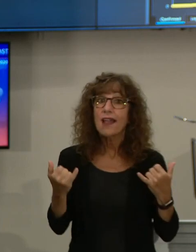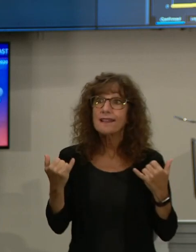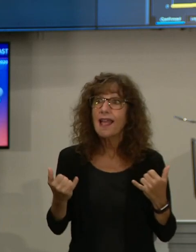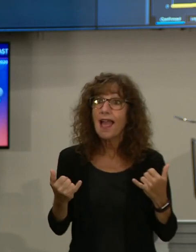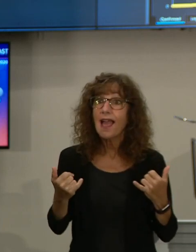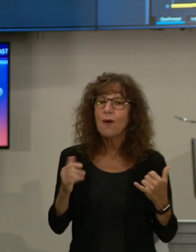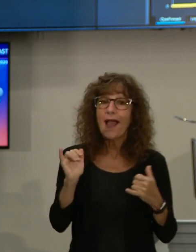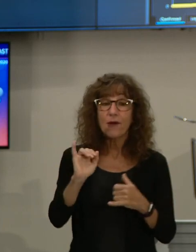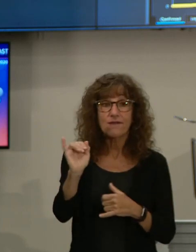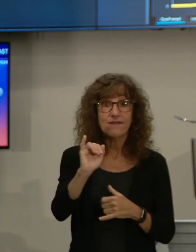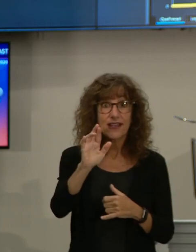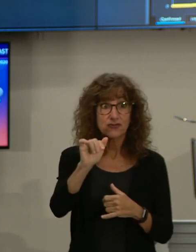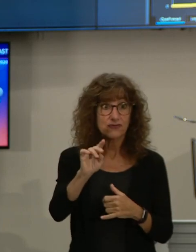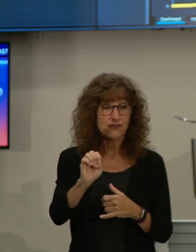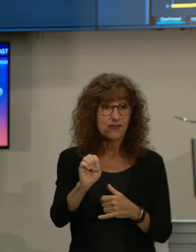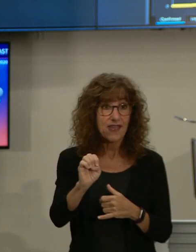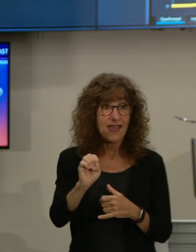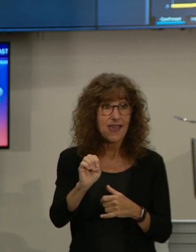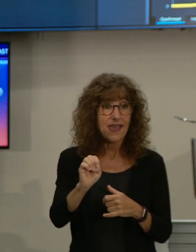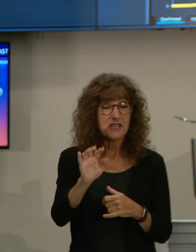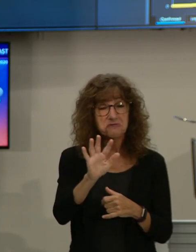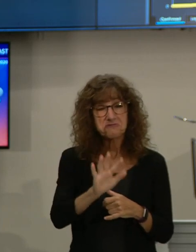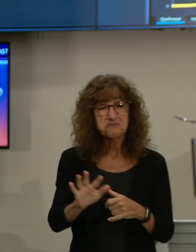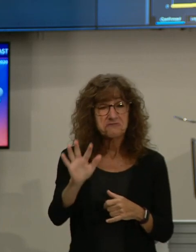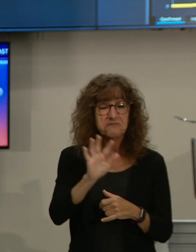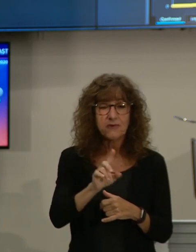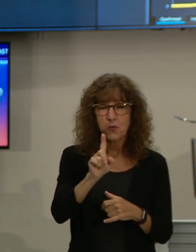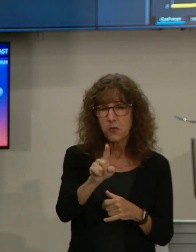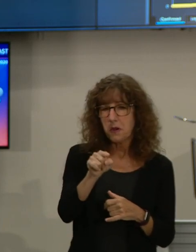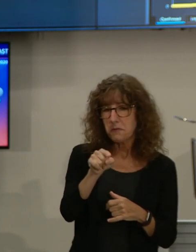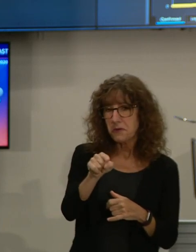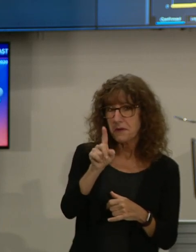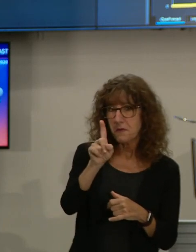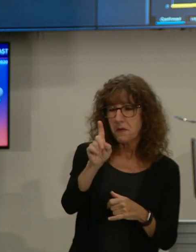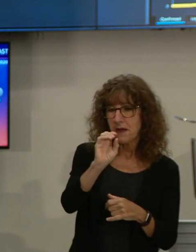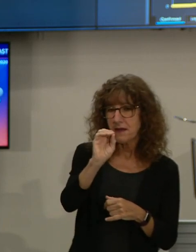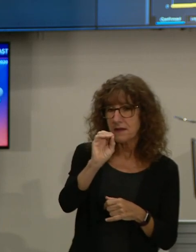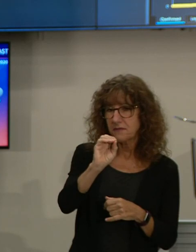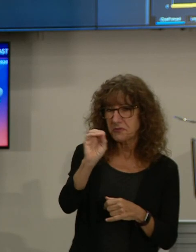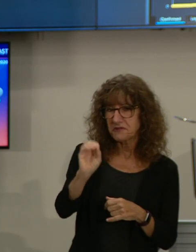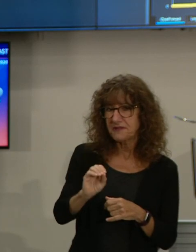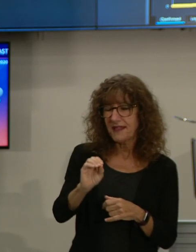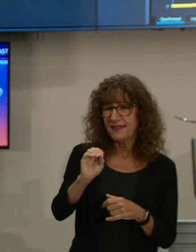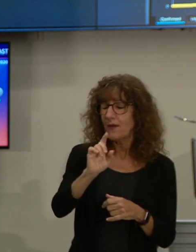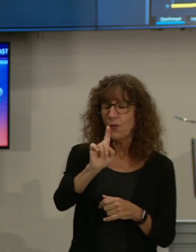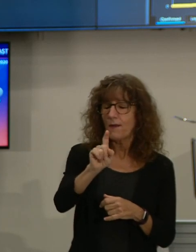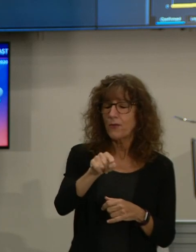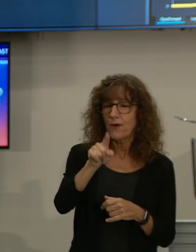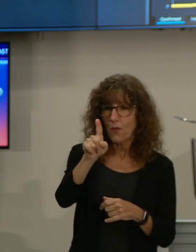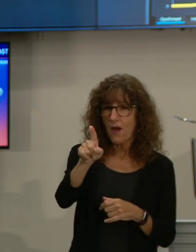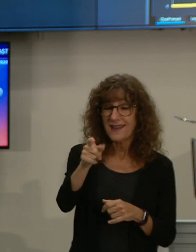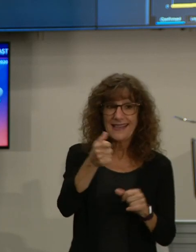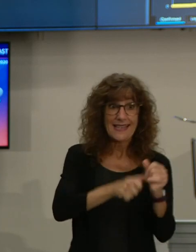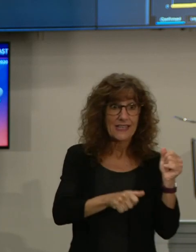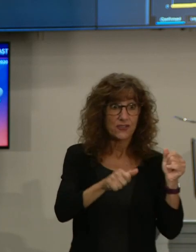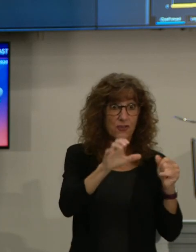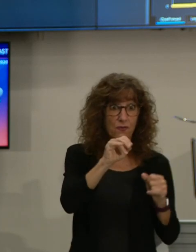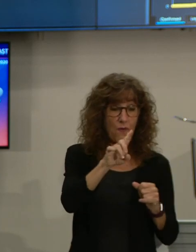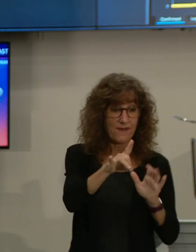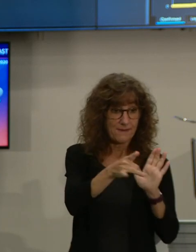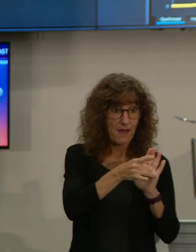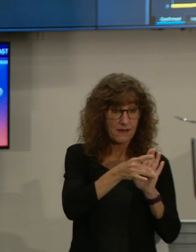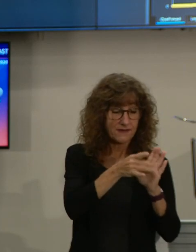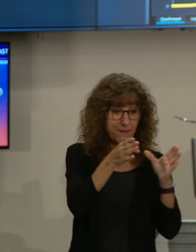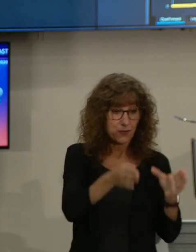our infection rate continues to linger in the 1.1 range. That means each COVID-positive person in